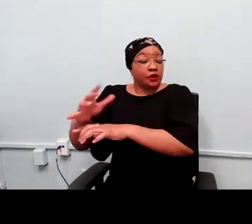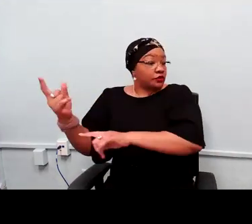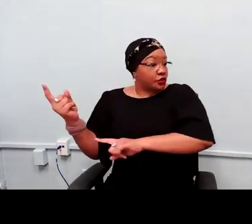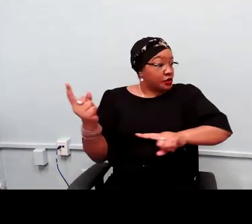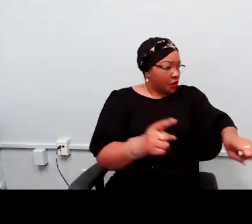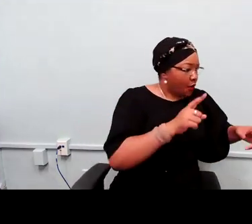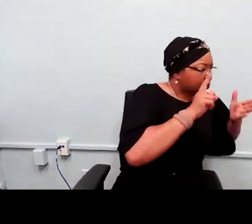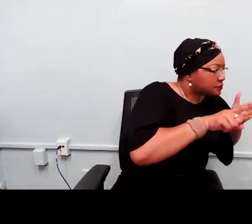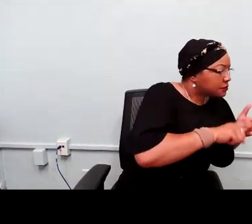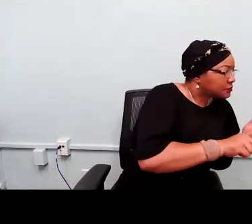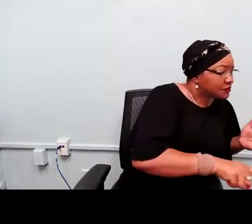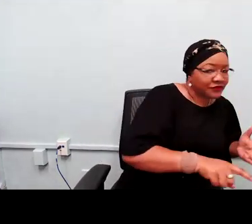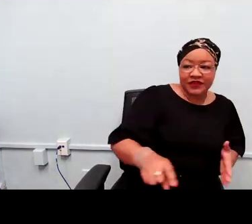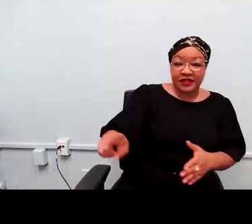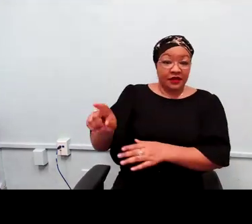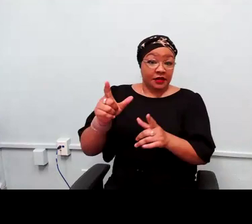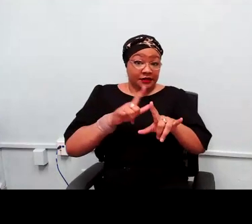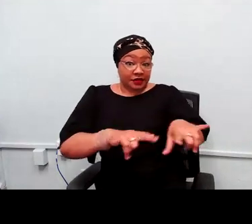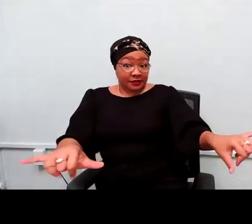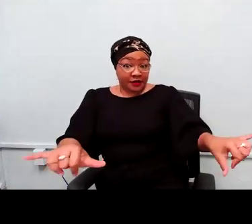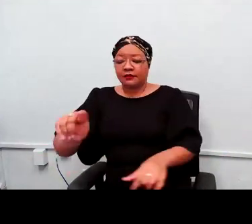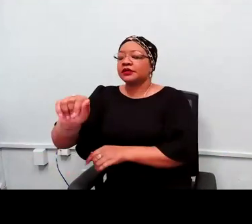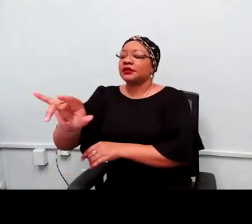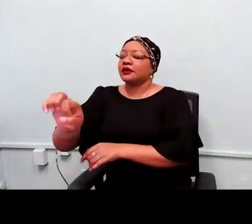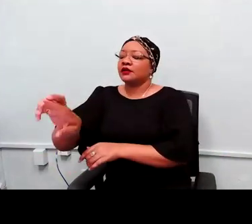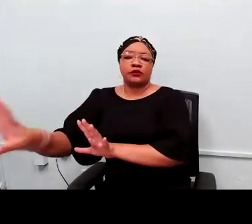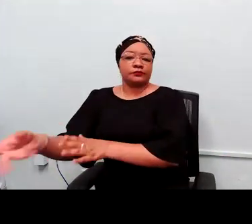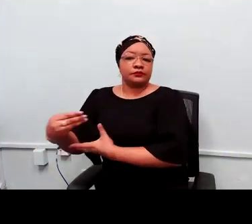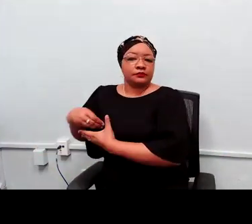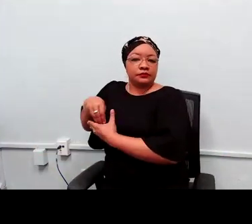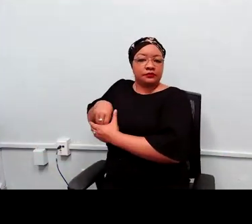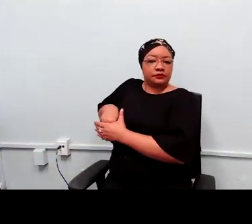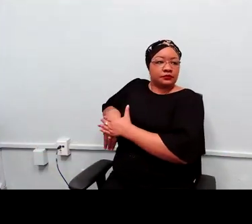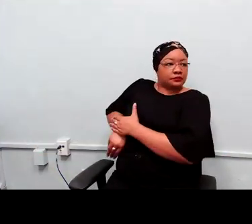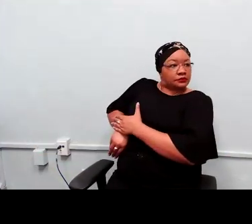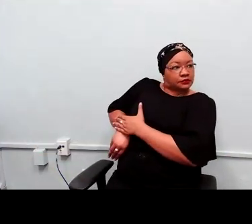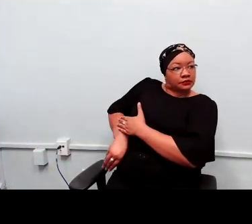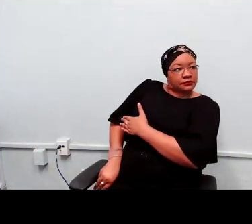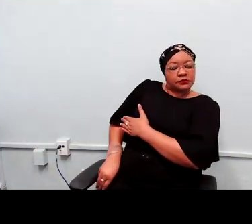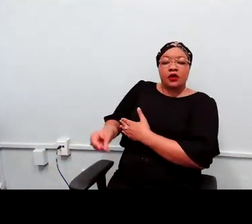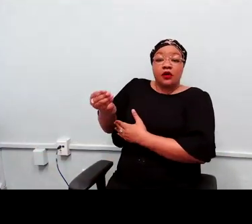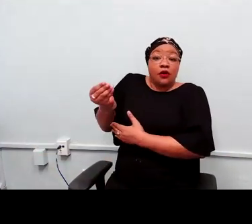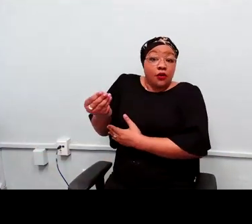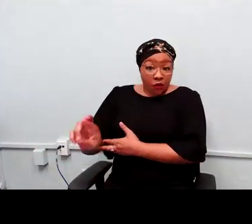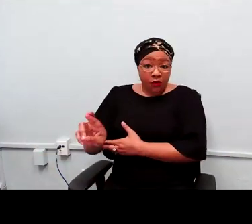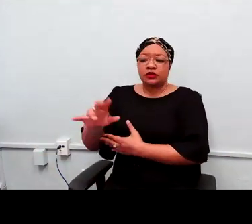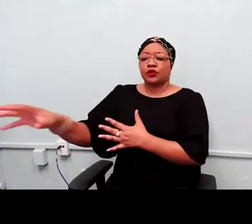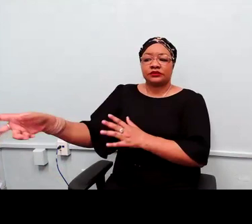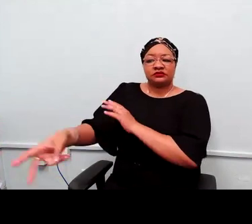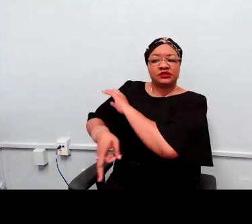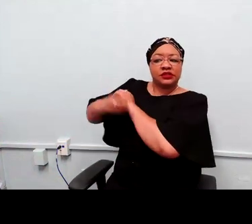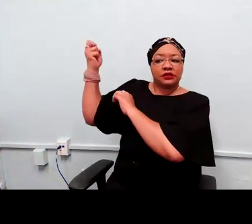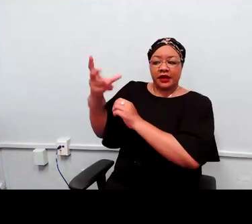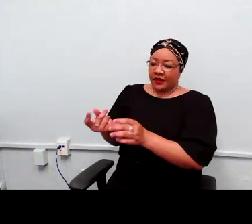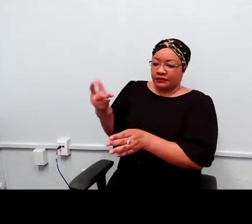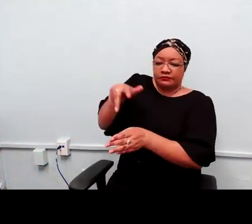in her jacket, or when she was lucky, just hopped on a 10-speed or Stingray bike and just rode right out